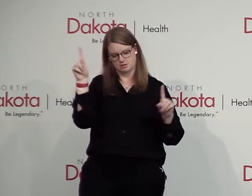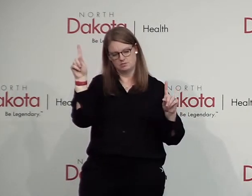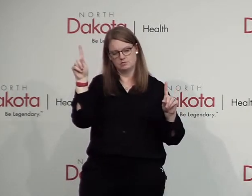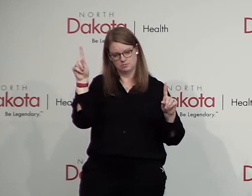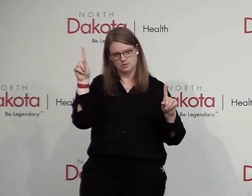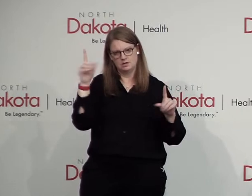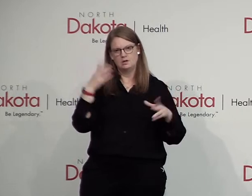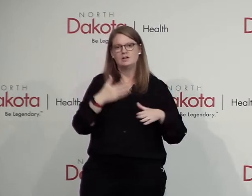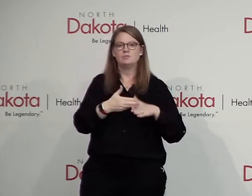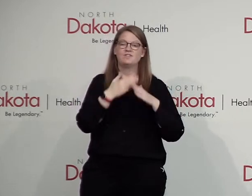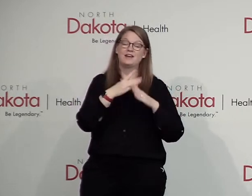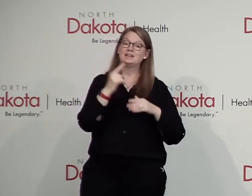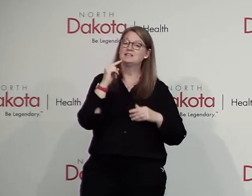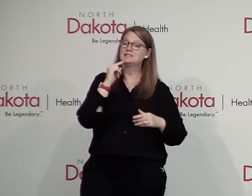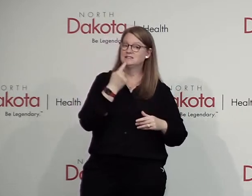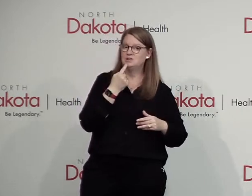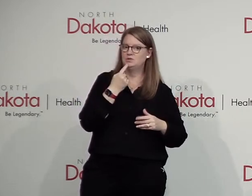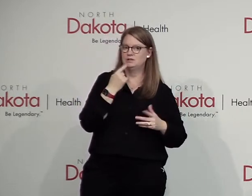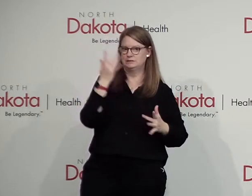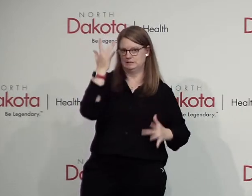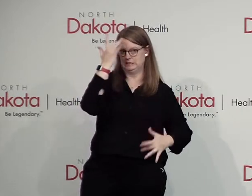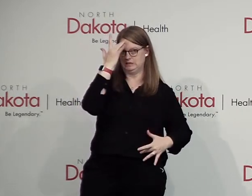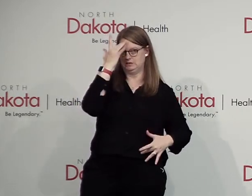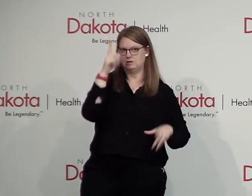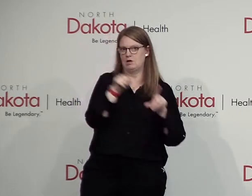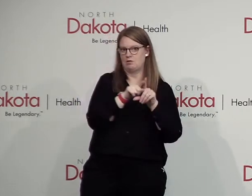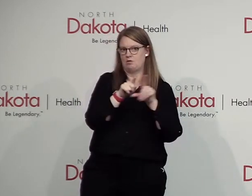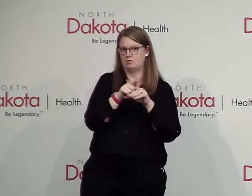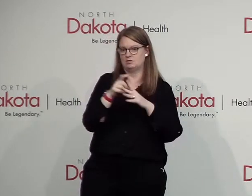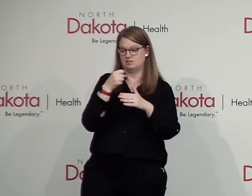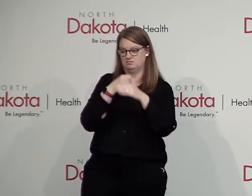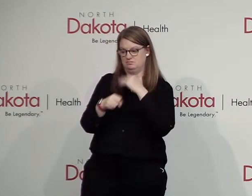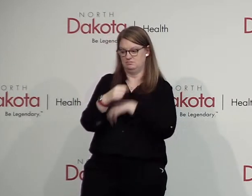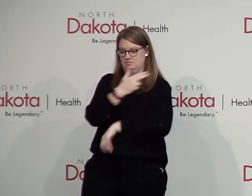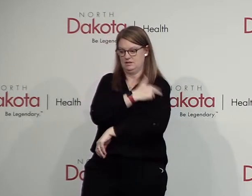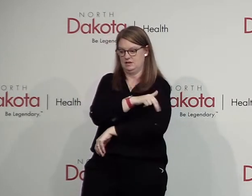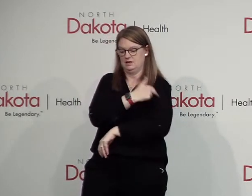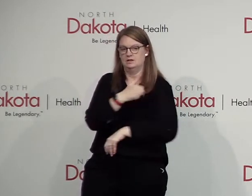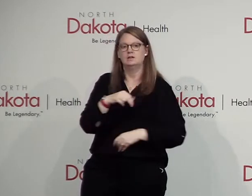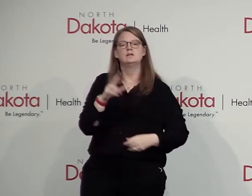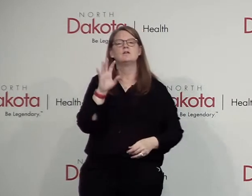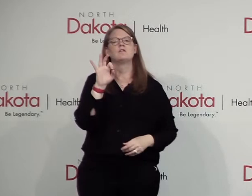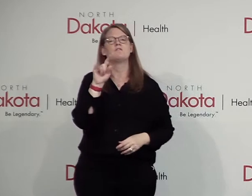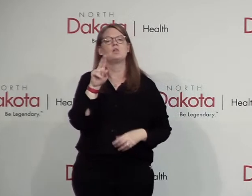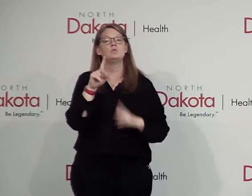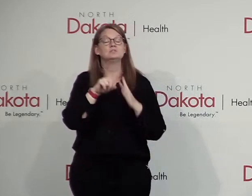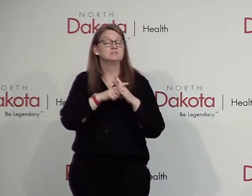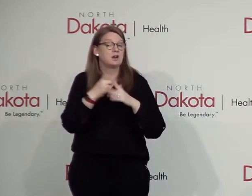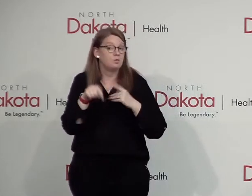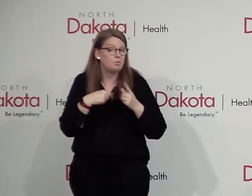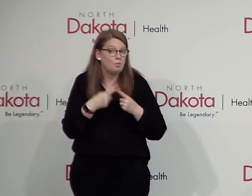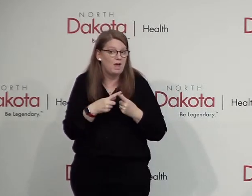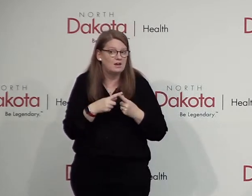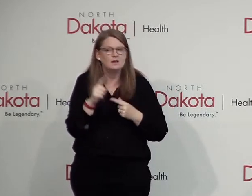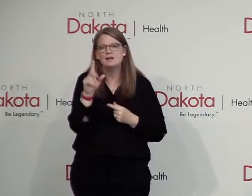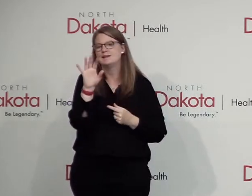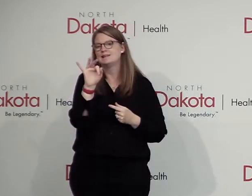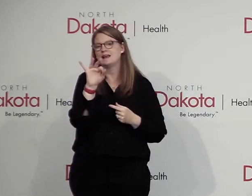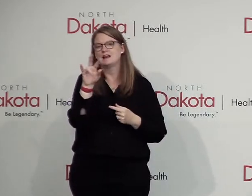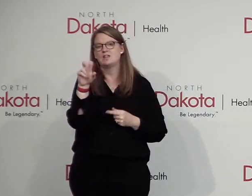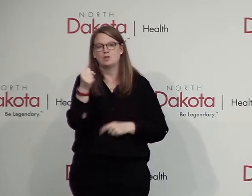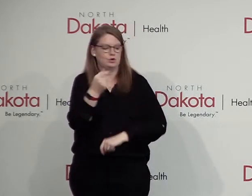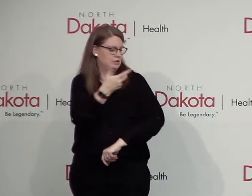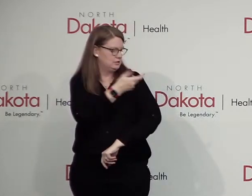in preventing serious illness and hospitalization. Flu vaccination first started in the 30s, and